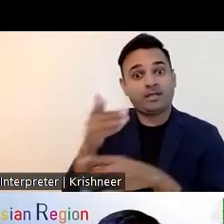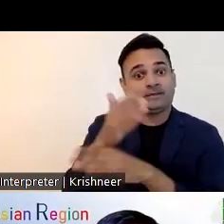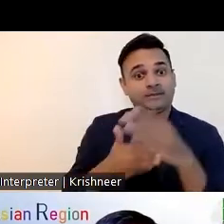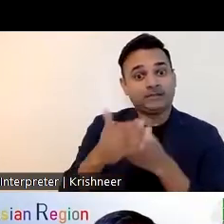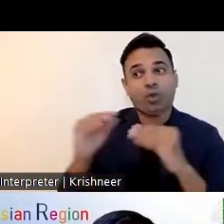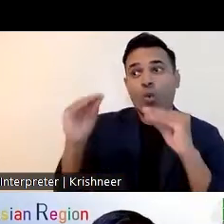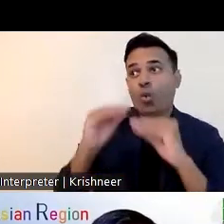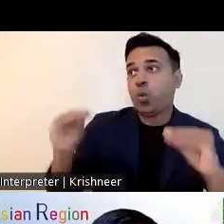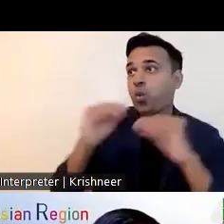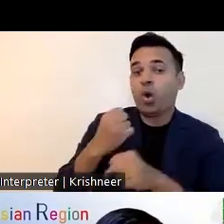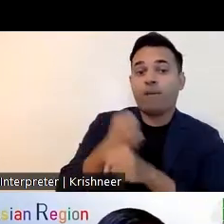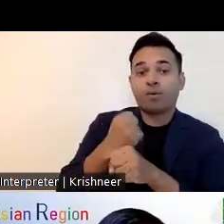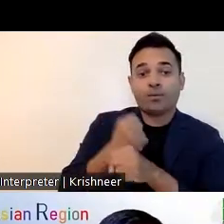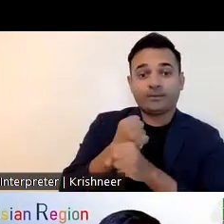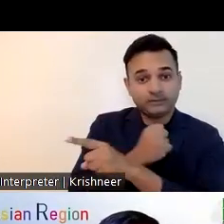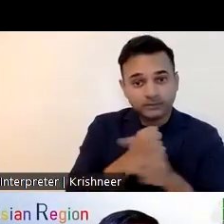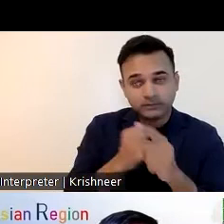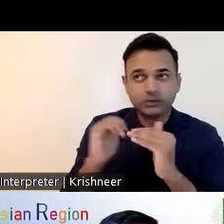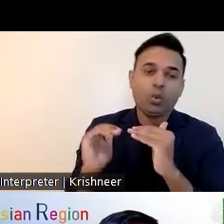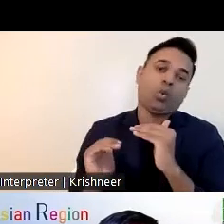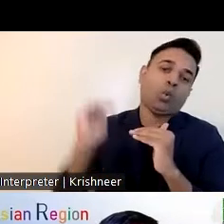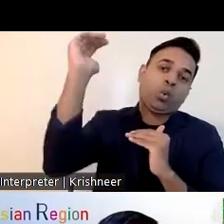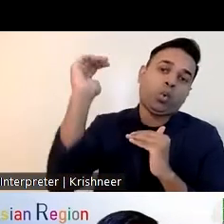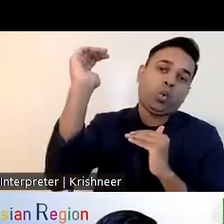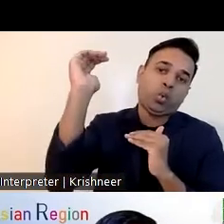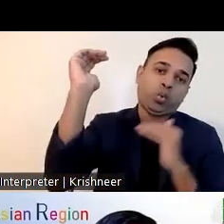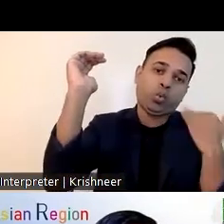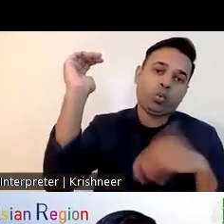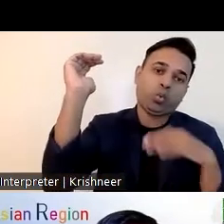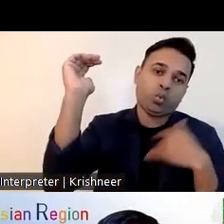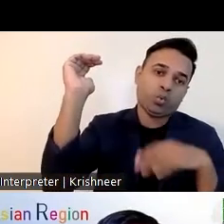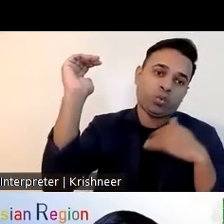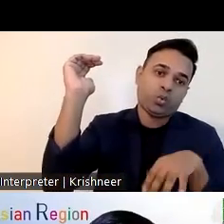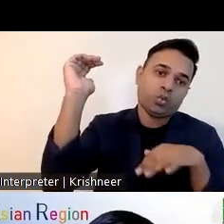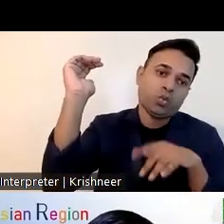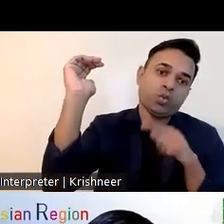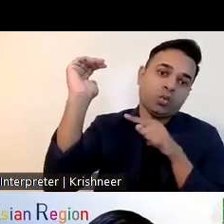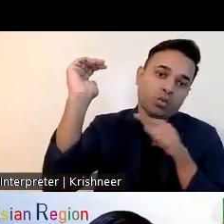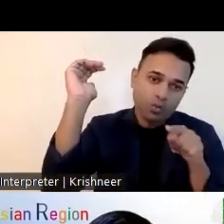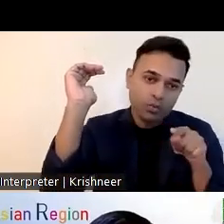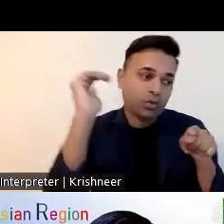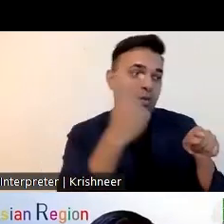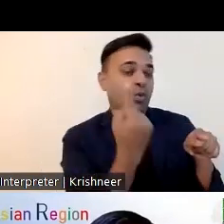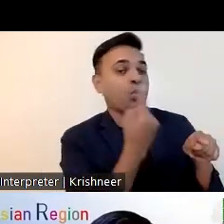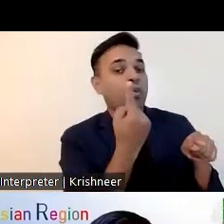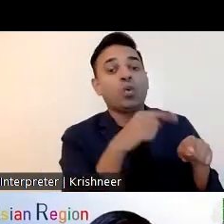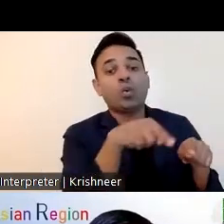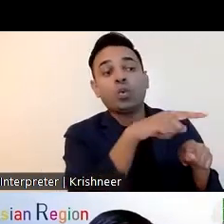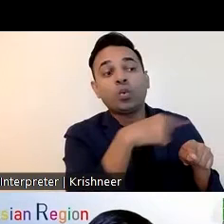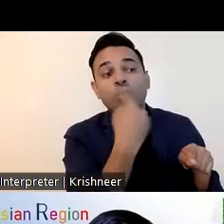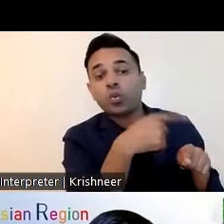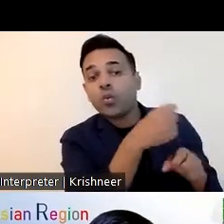payment in comparison to other, and they are compared to dependent in other family members. And one research conducted